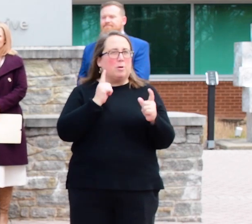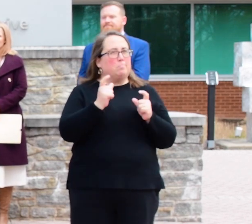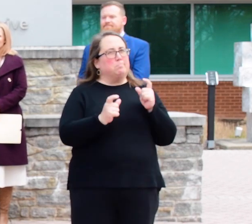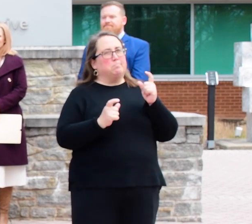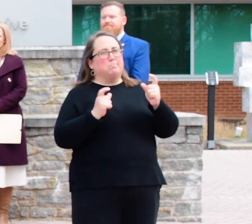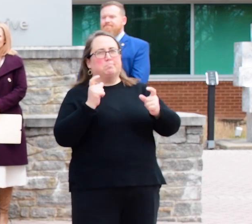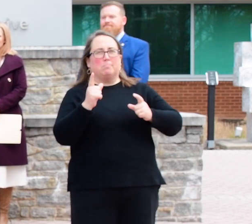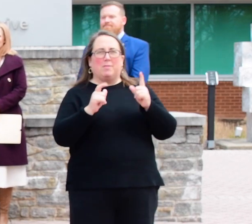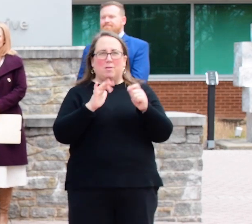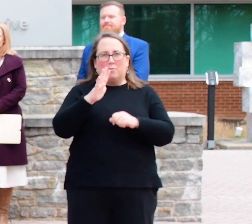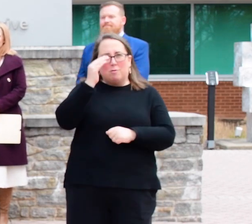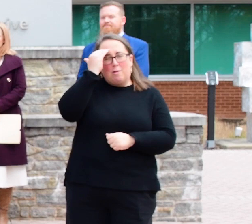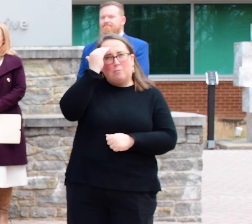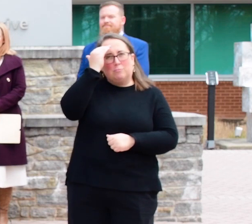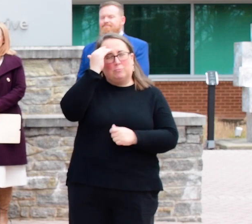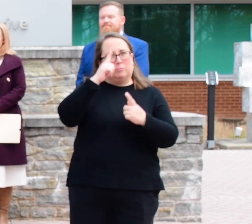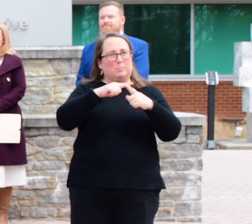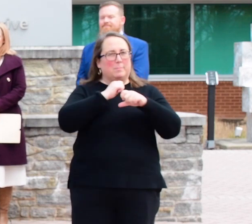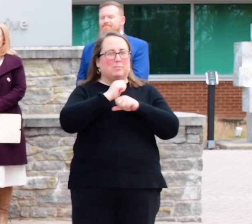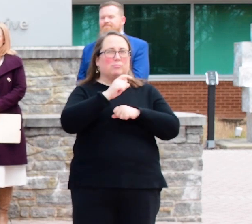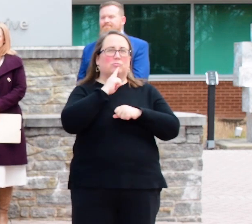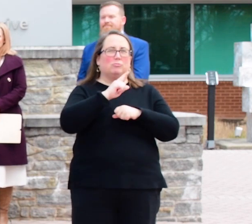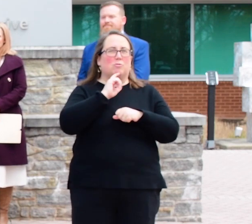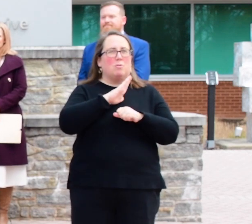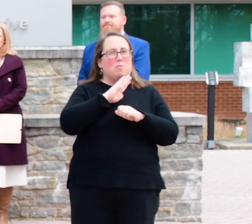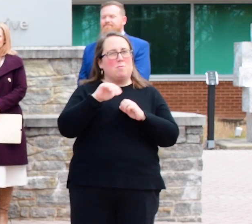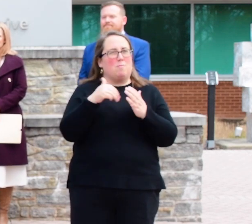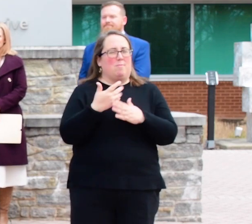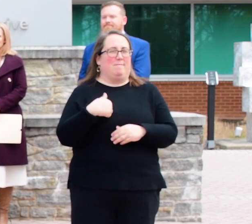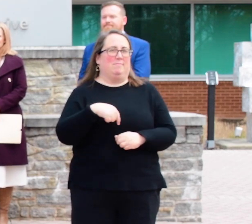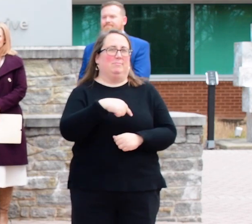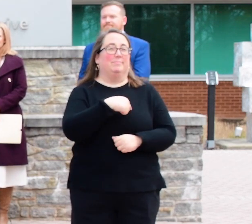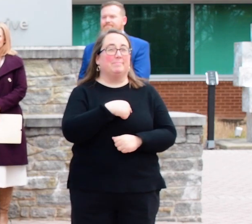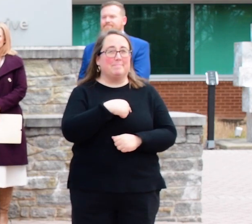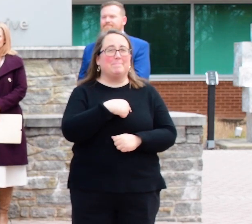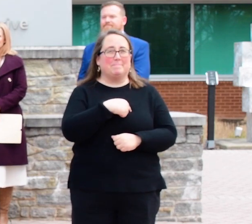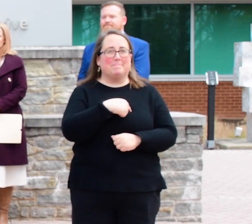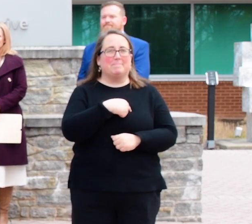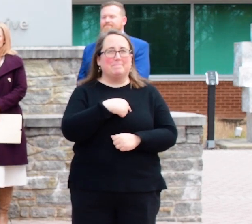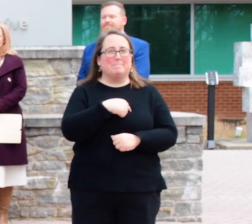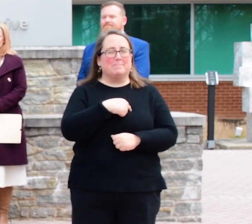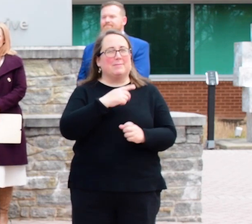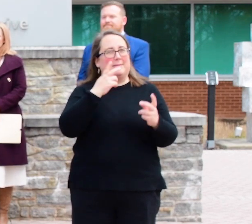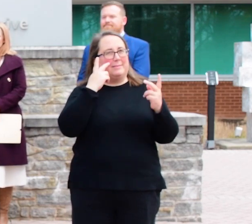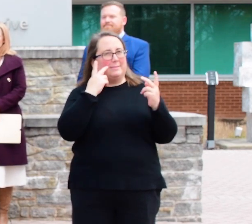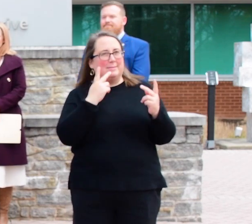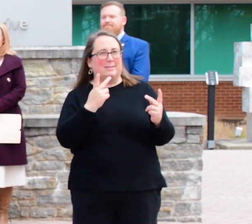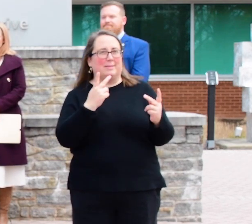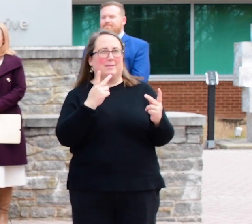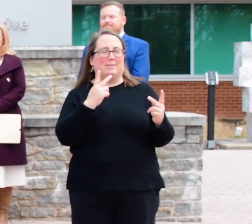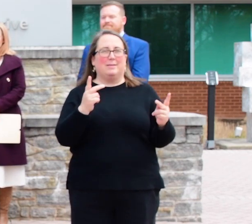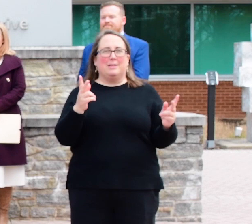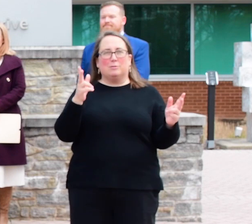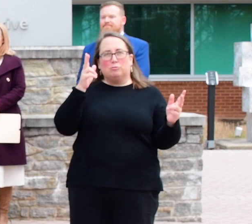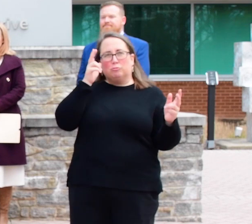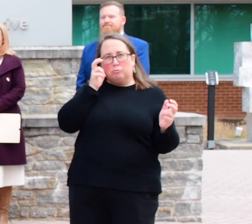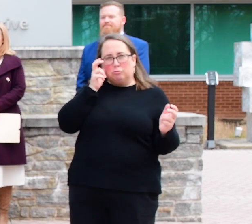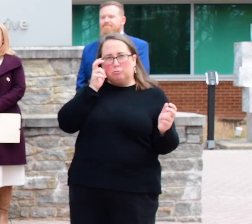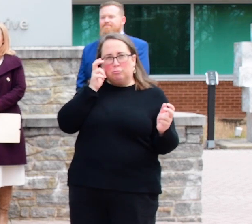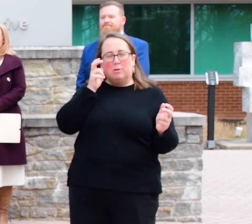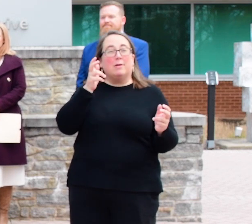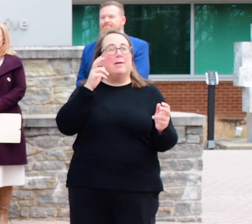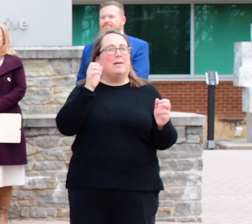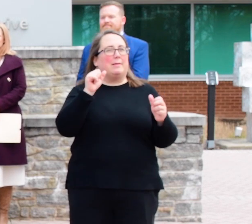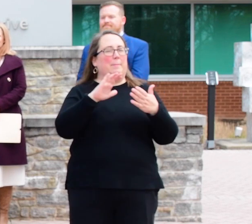their insight to ensure that each and every one of us is seen, is heard, and